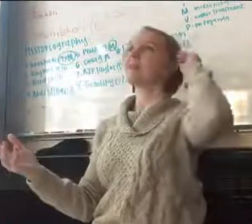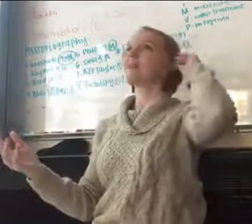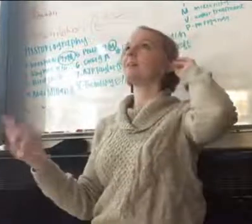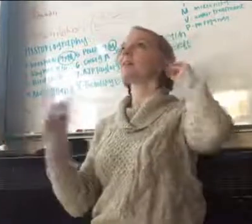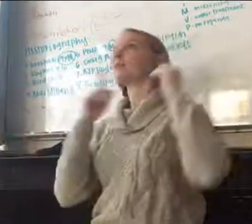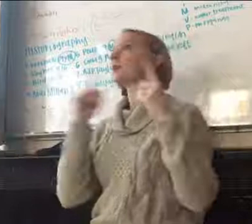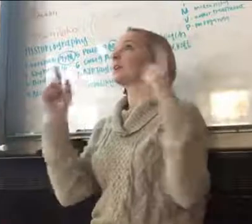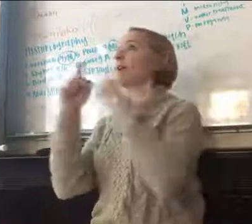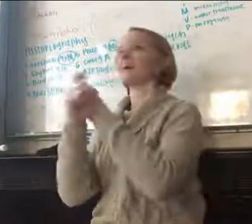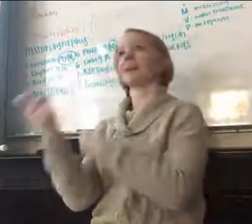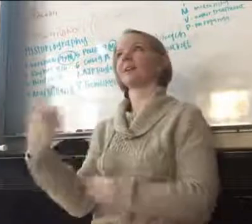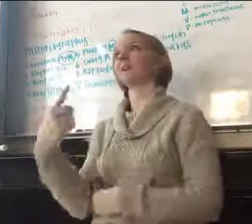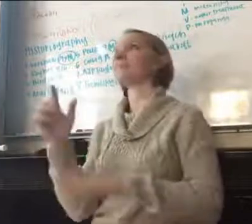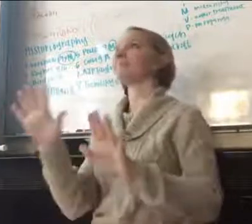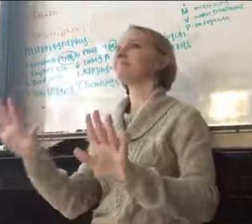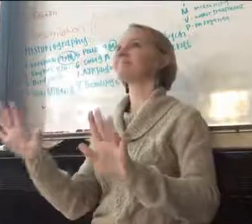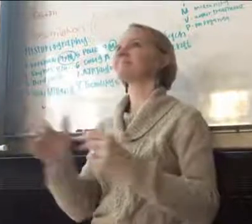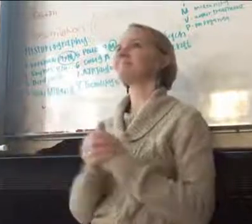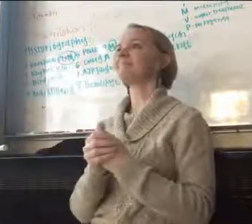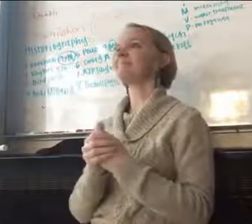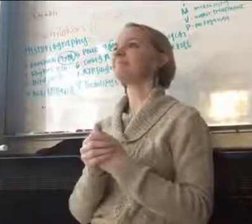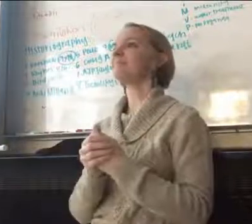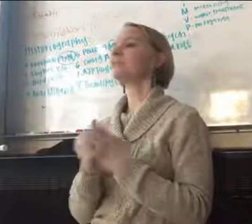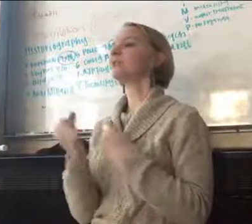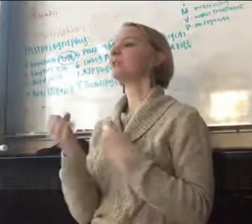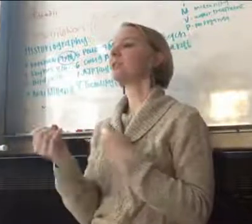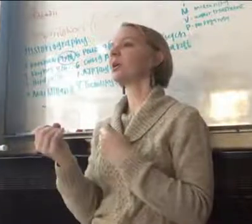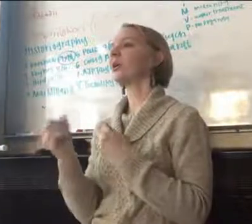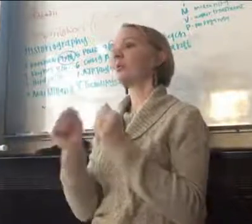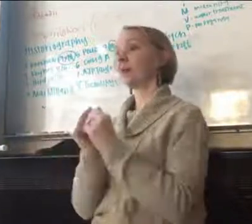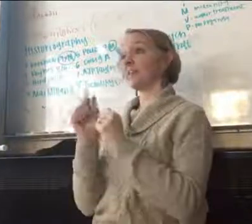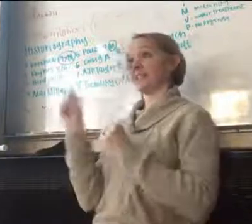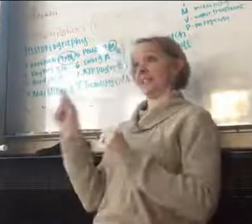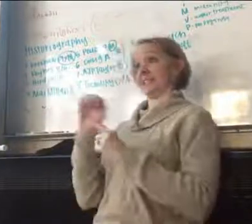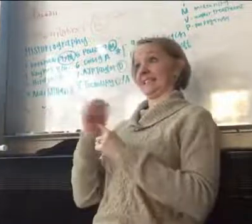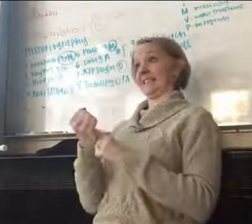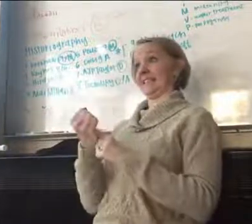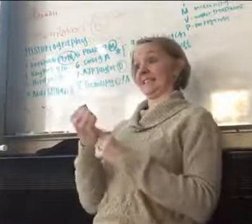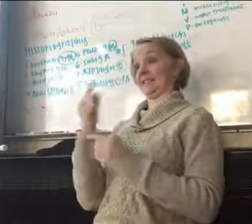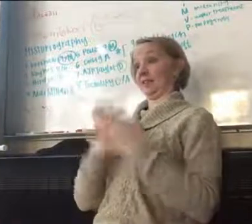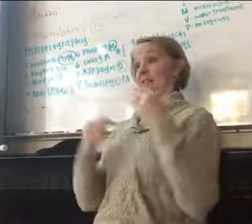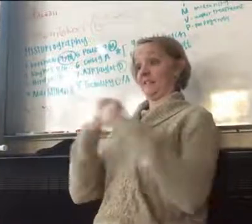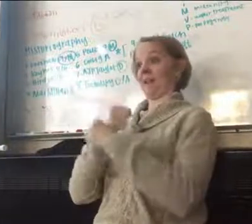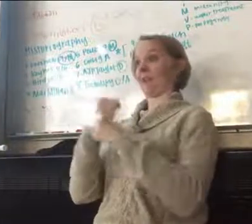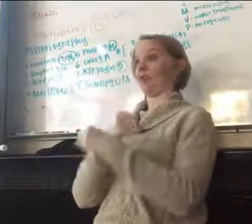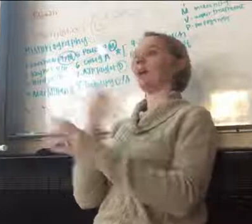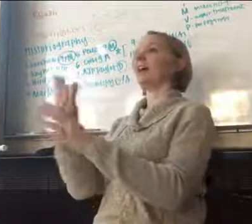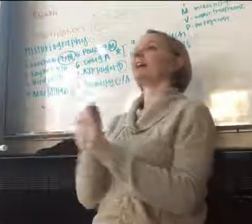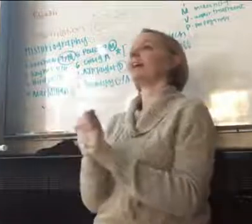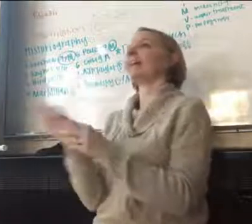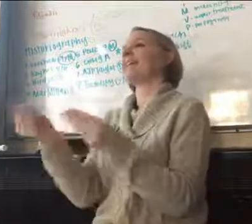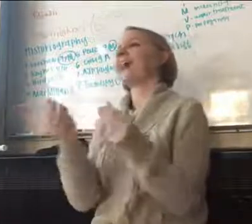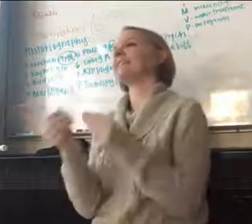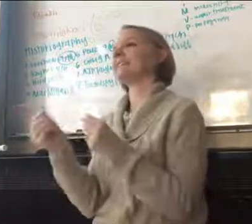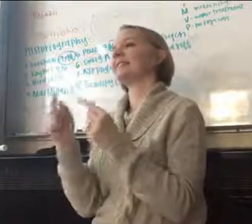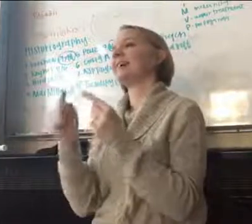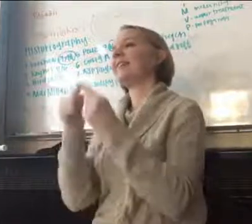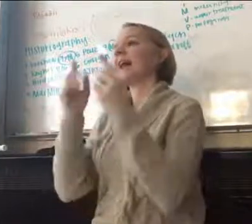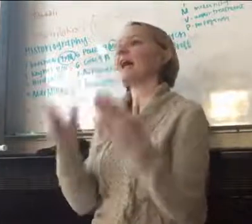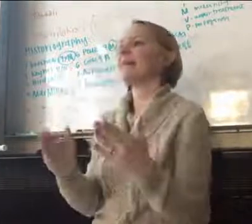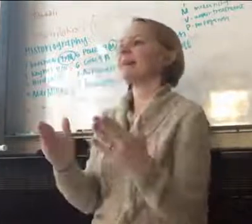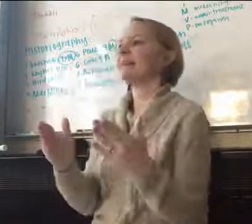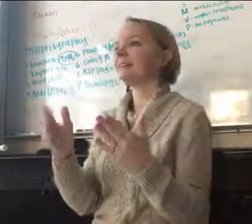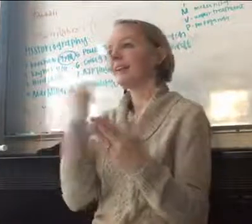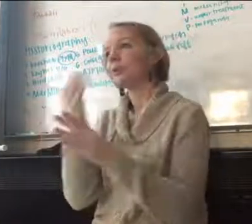it's a really complicated question. So in terms of in this case what they're fighting for, it's gaining of land. If you gain the enemy's land, you therefore take